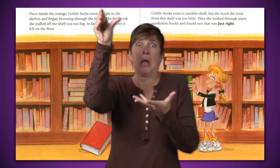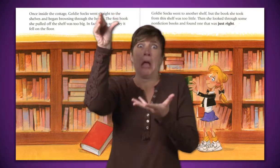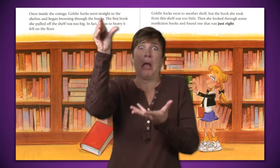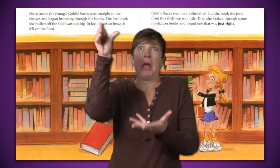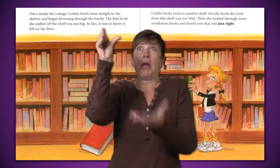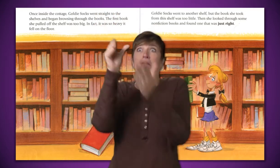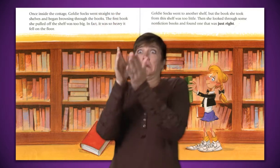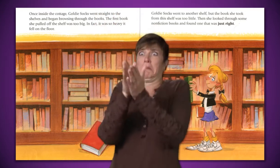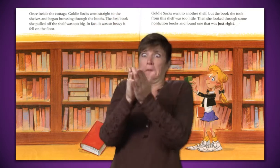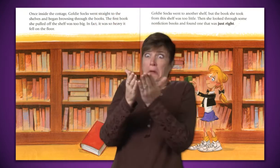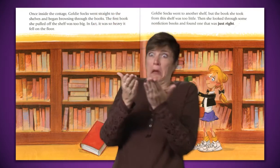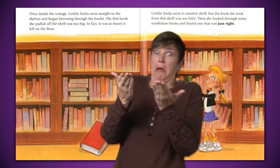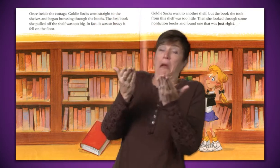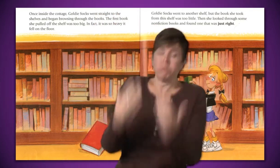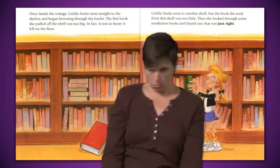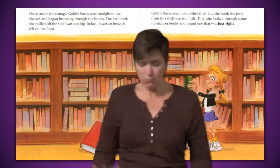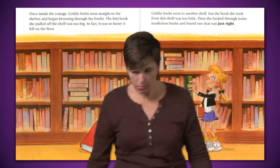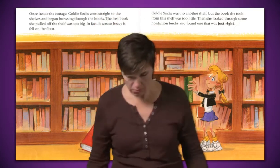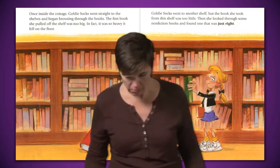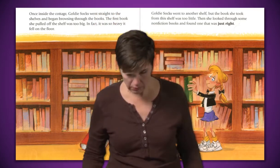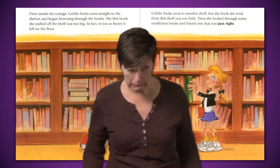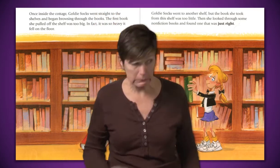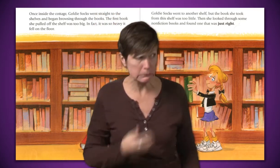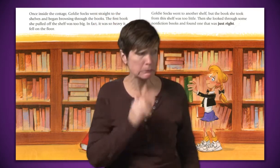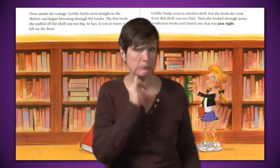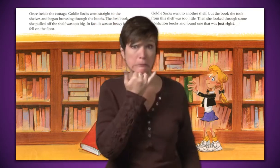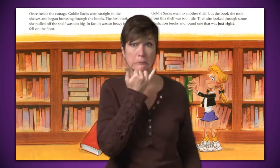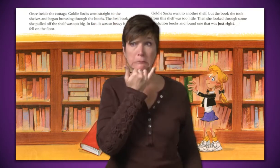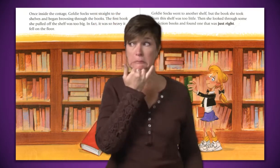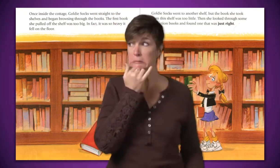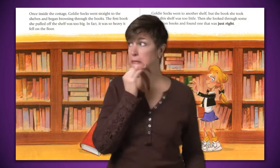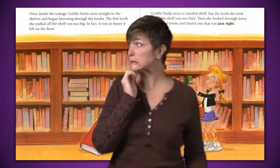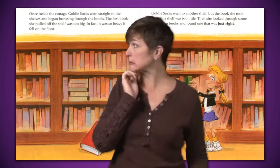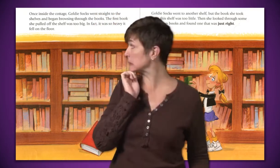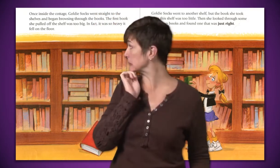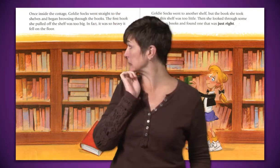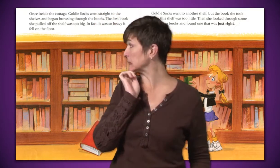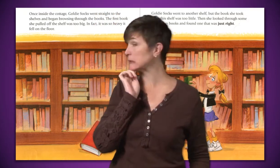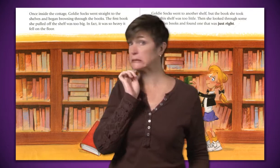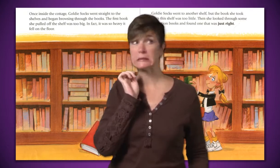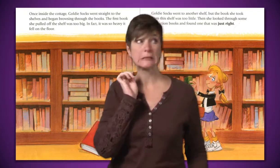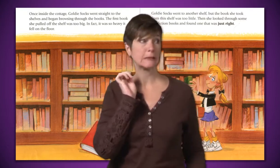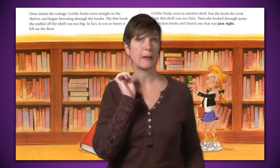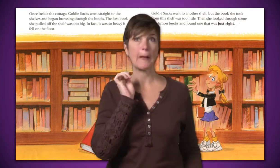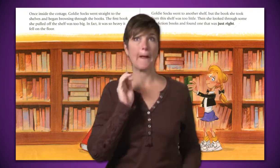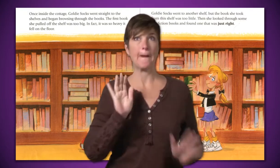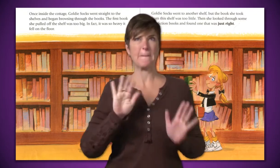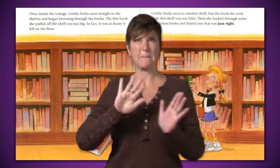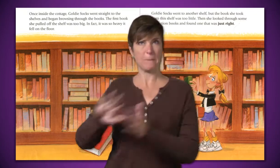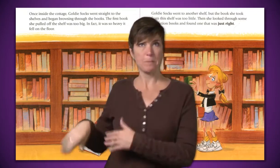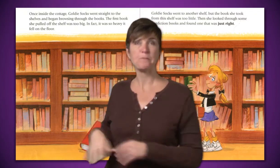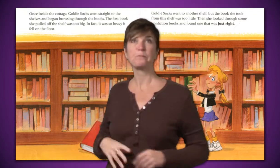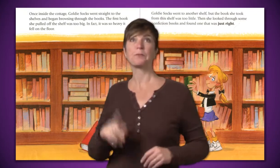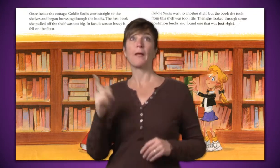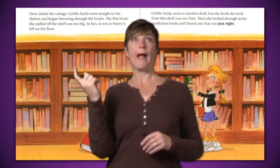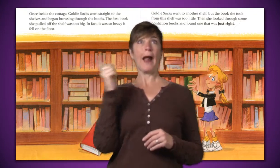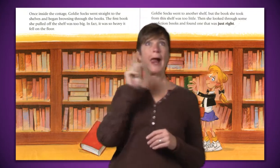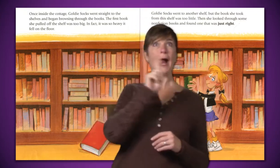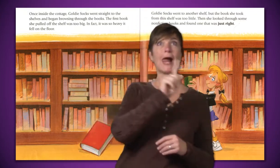the books. The first book she pulled off the shelf was too big. In fact, it was so heavy it